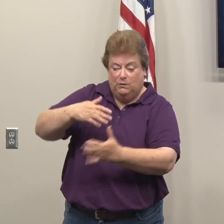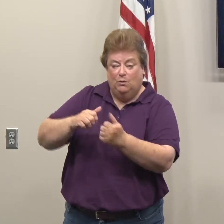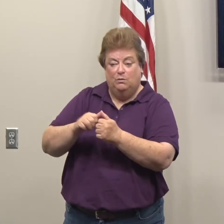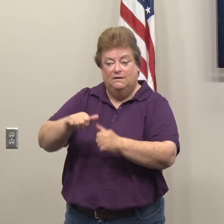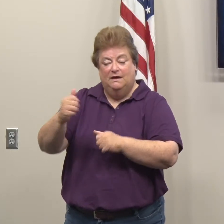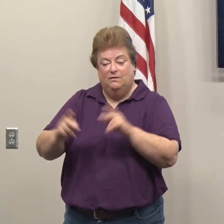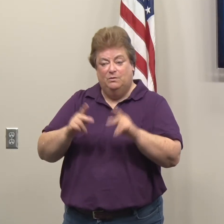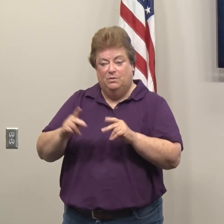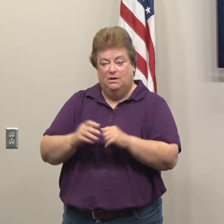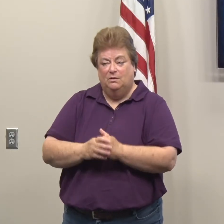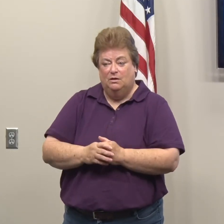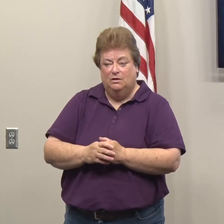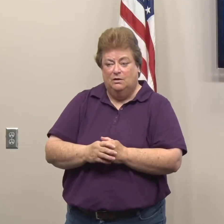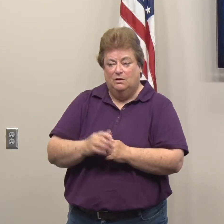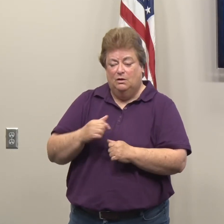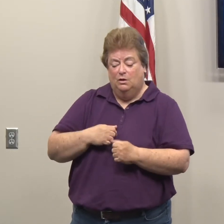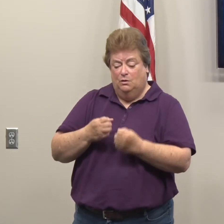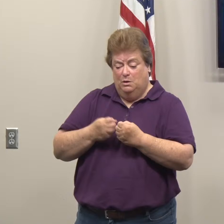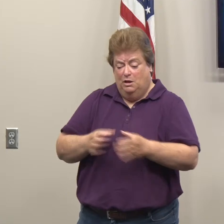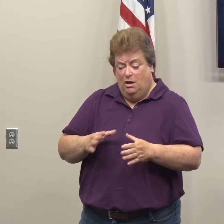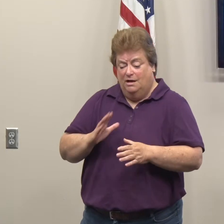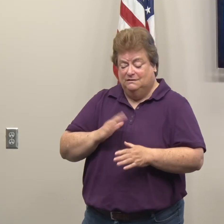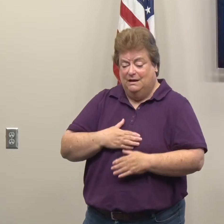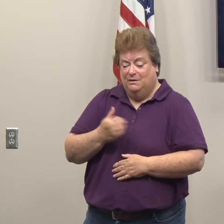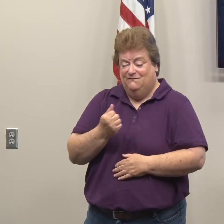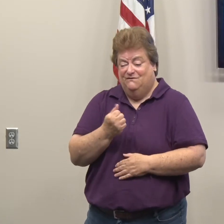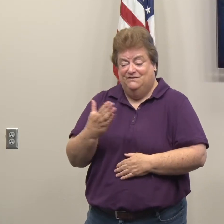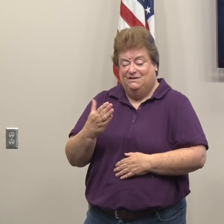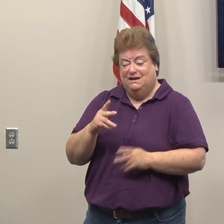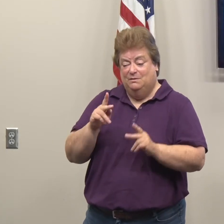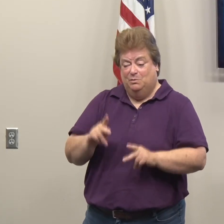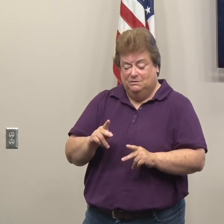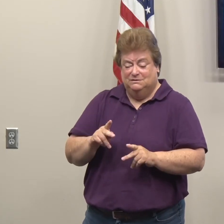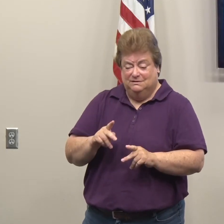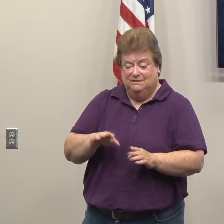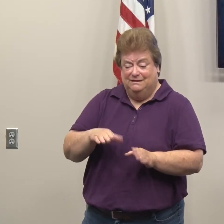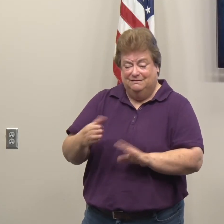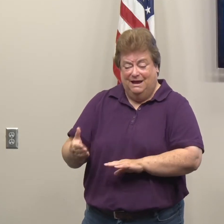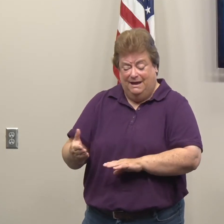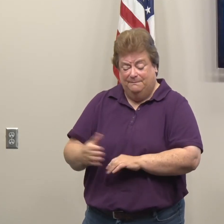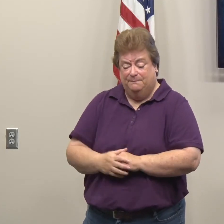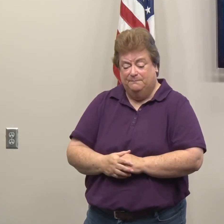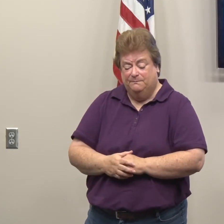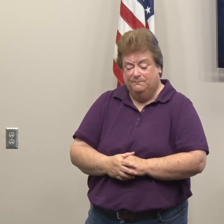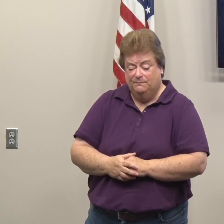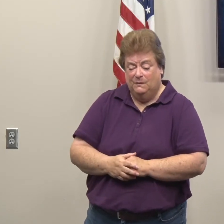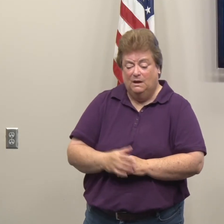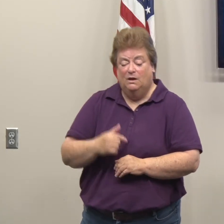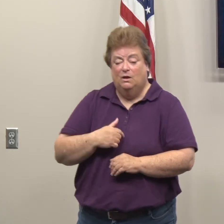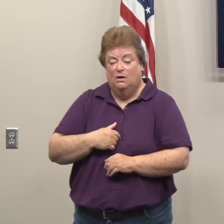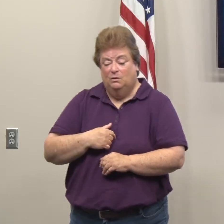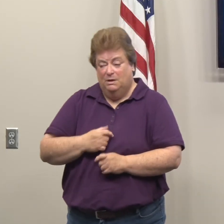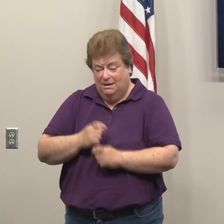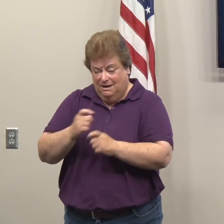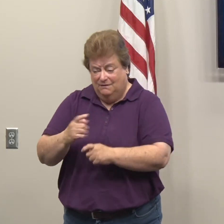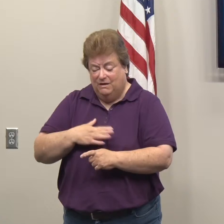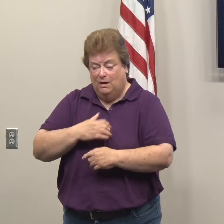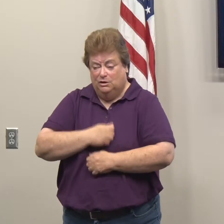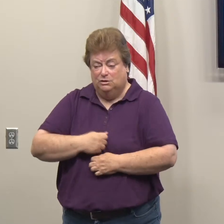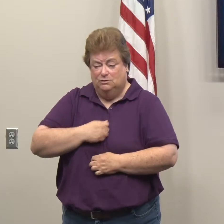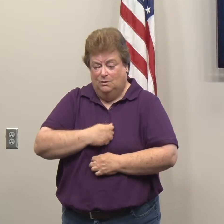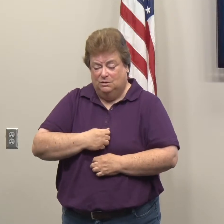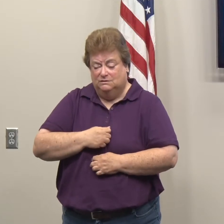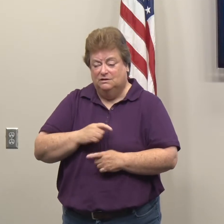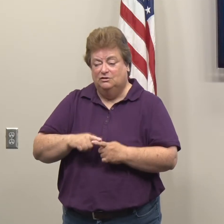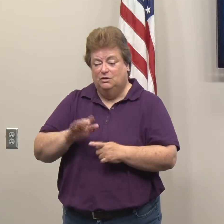We lost our 15th community member this week to COVID-19, and we again extend our condolences